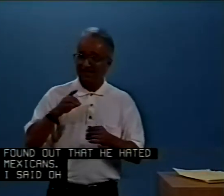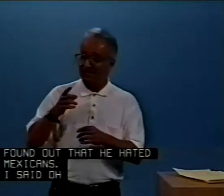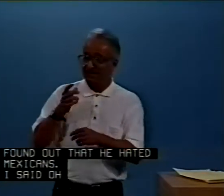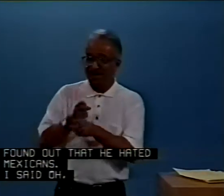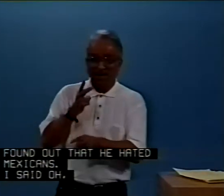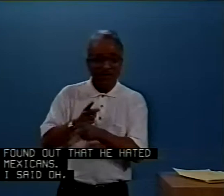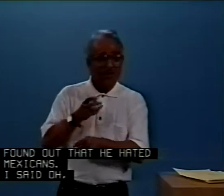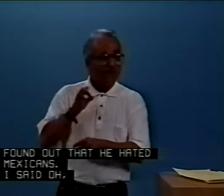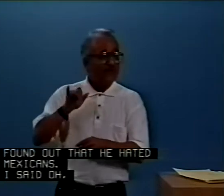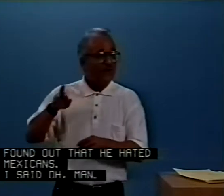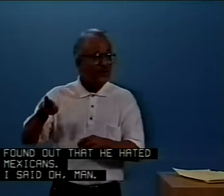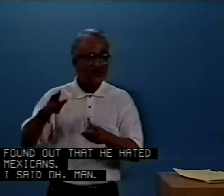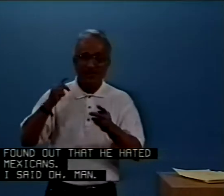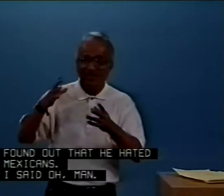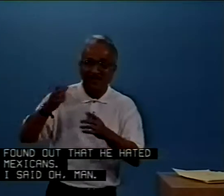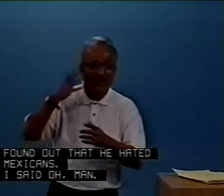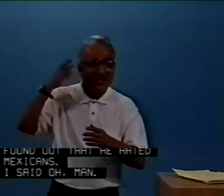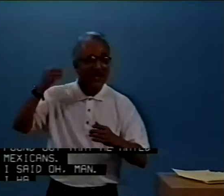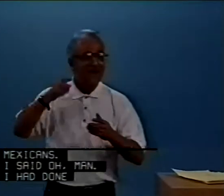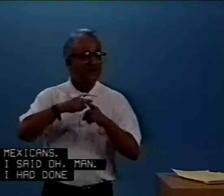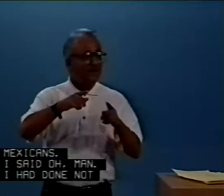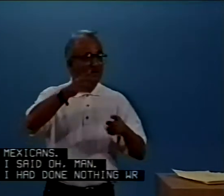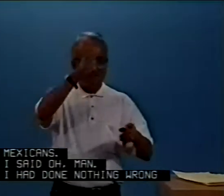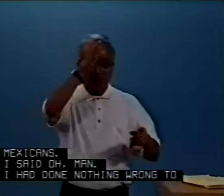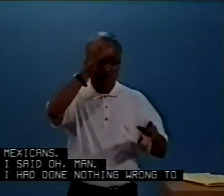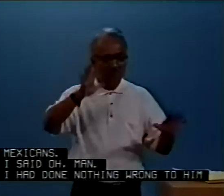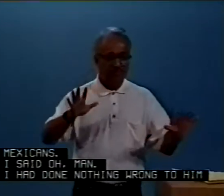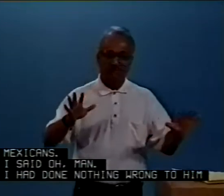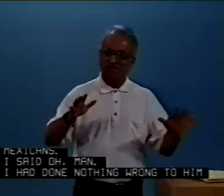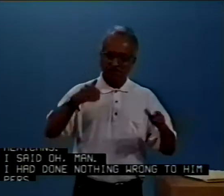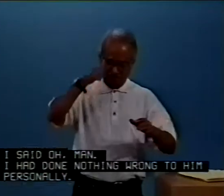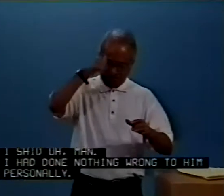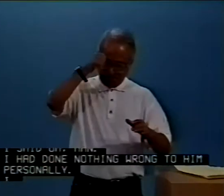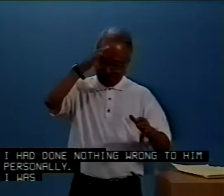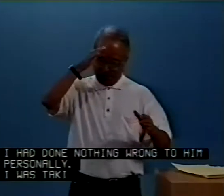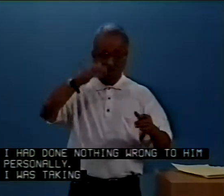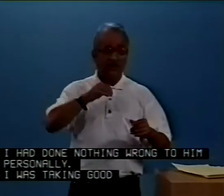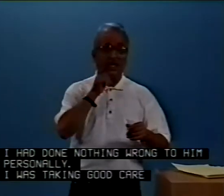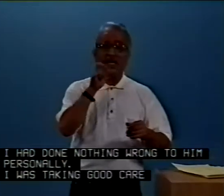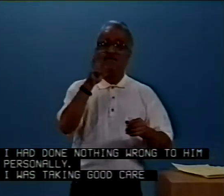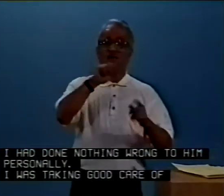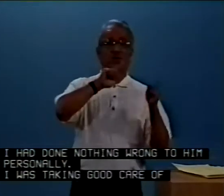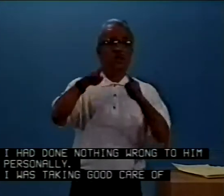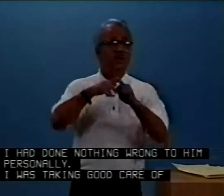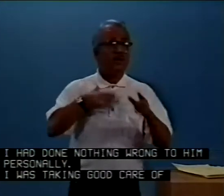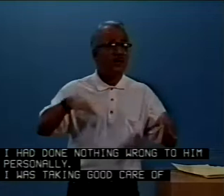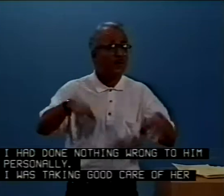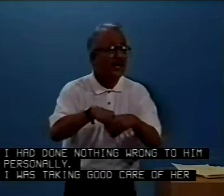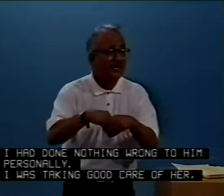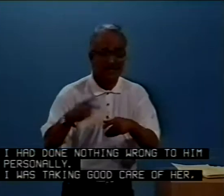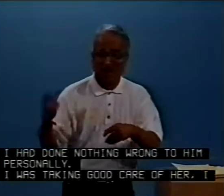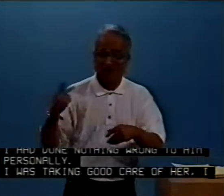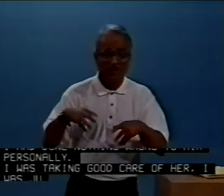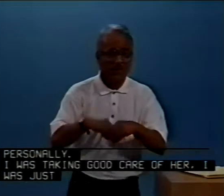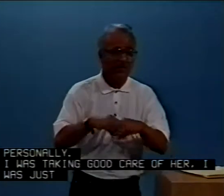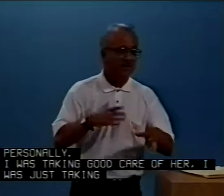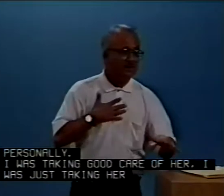nothing wrong to him personally. I was taking good care of her. I was just taking her out. But he was very stubborn. He wouldn't even come to our wedding.